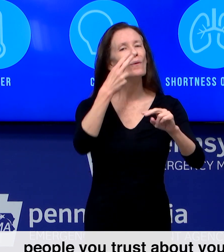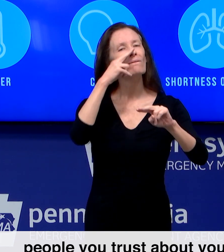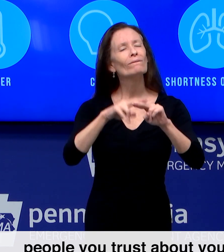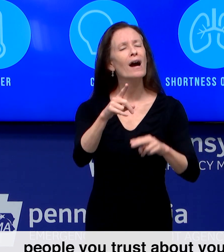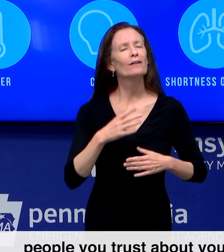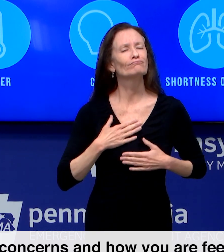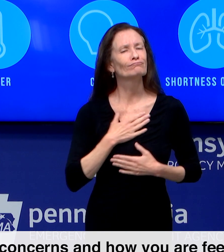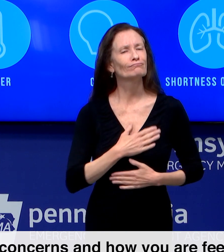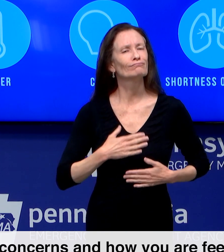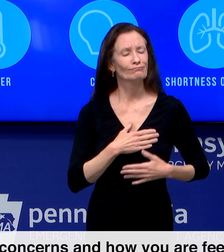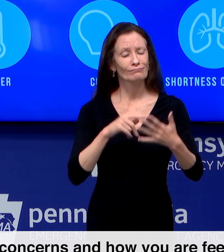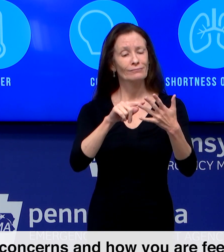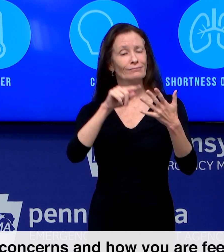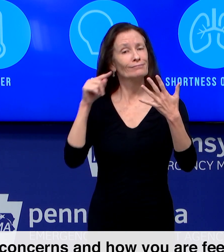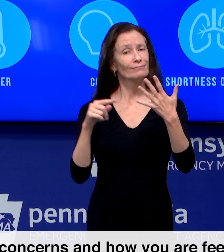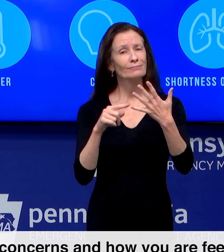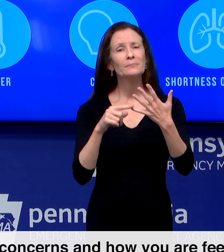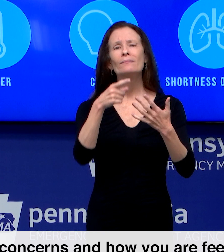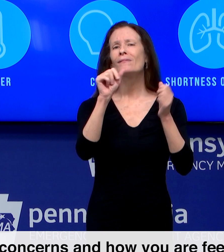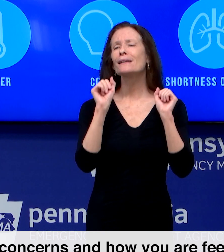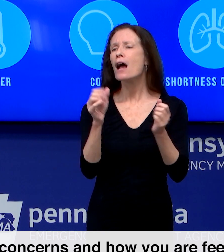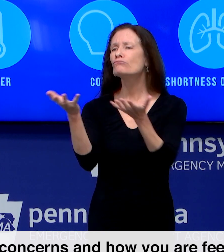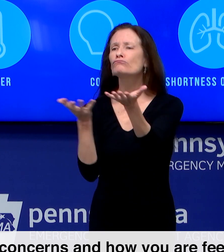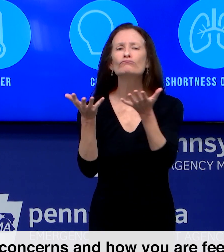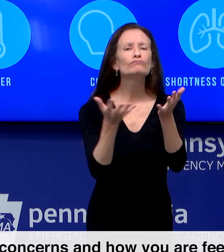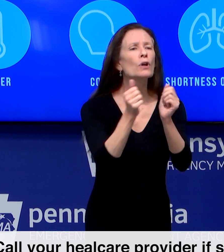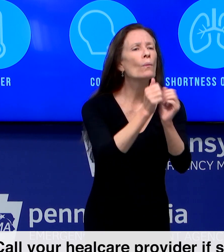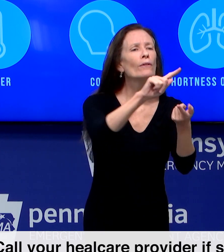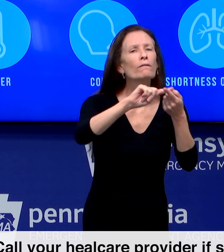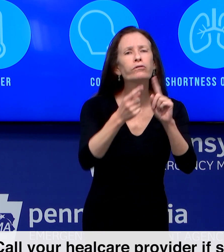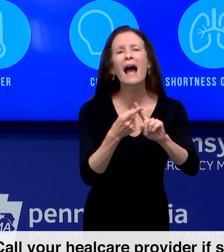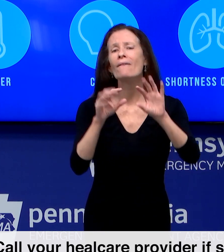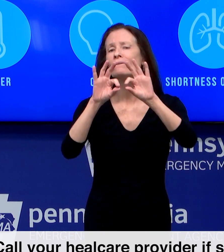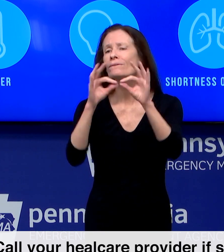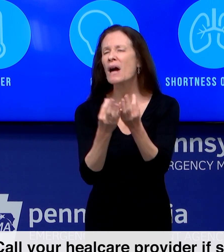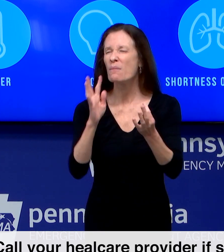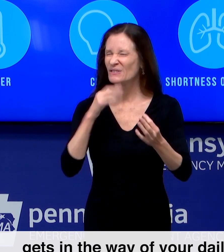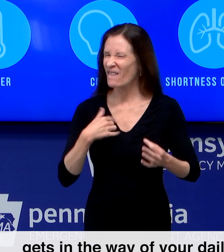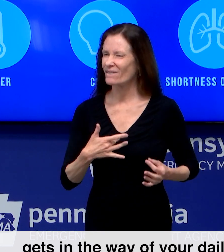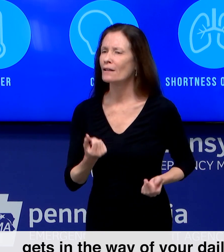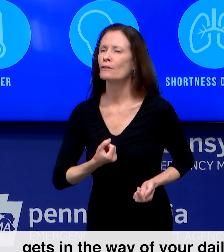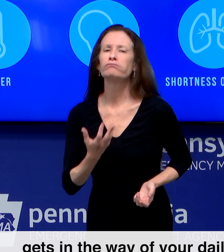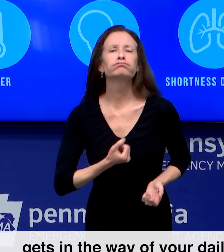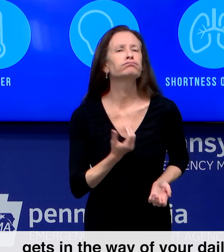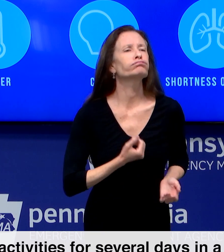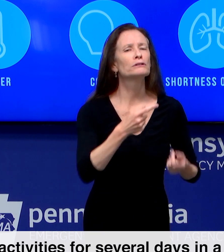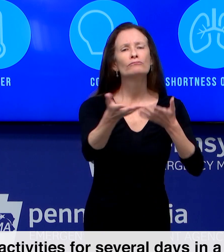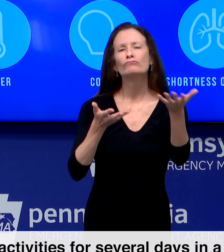trust about your concerns and how you are feeling. Call your healthcare provider if stress gets in the way of your daily activities